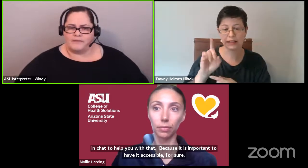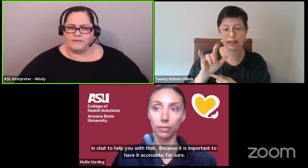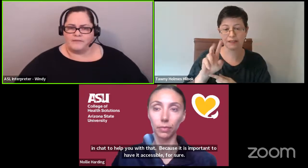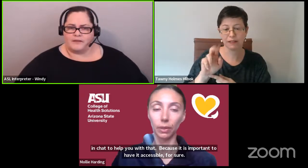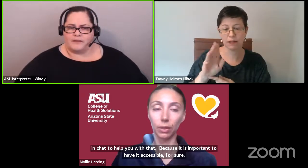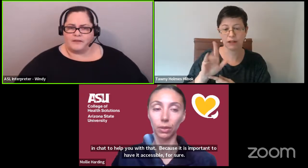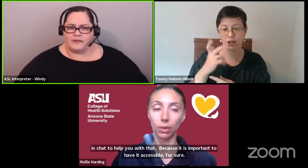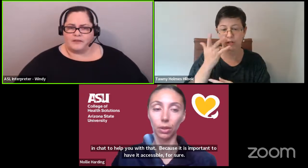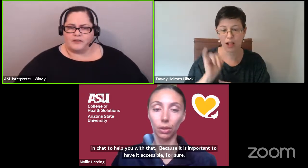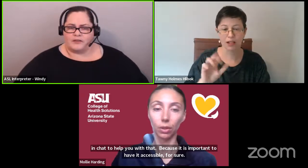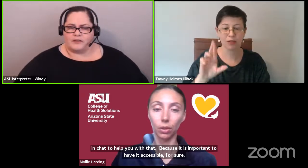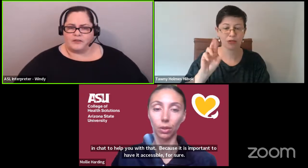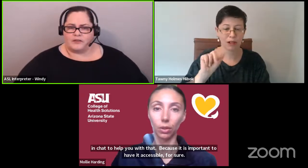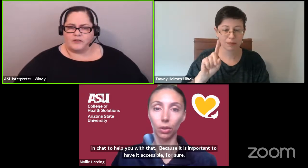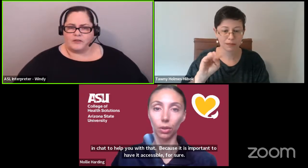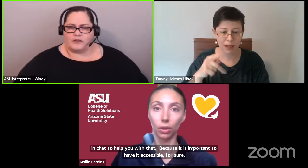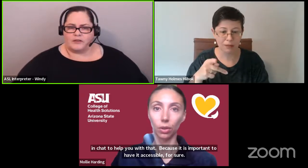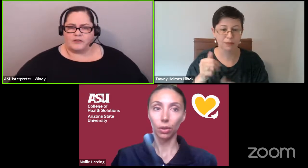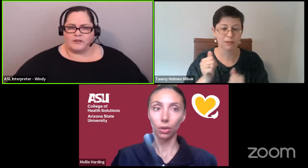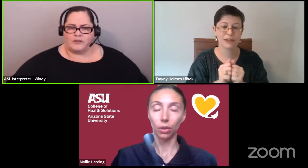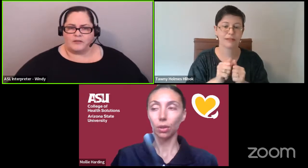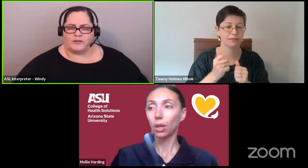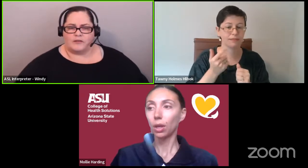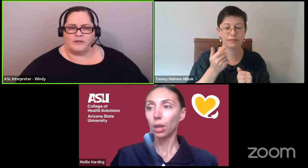you have